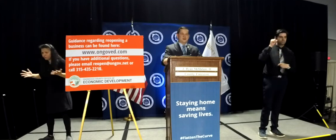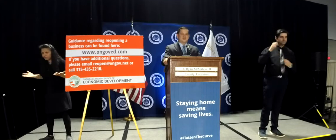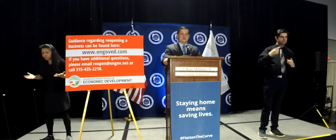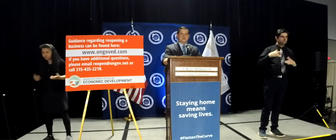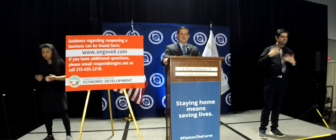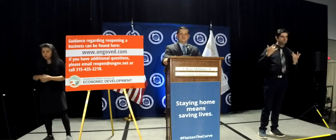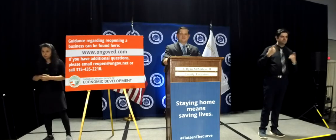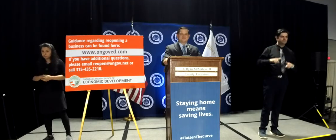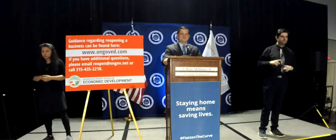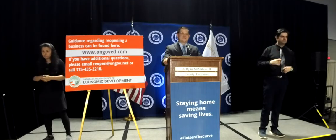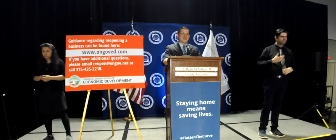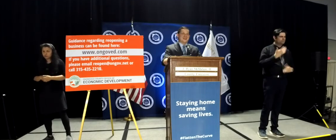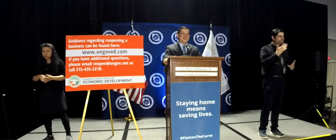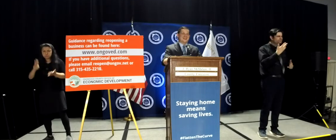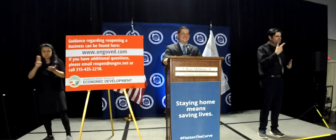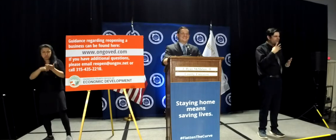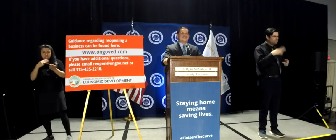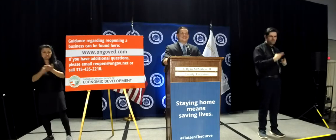What are you talking about, Trish?